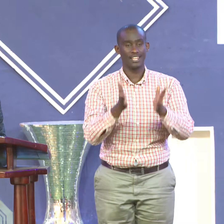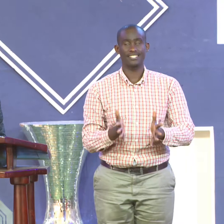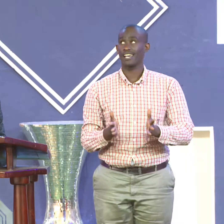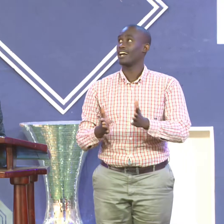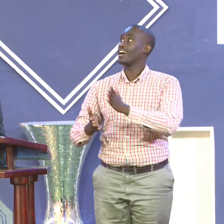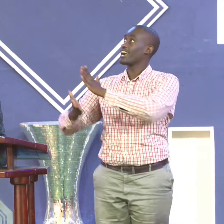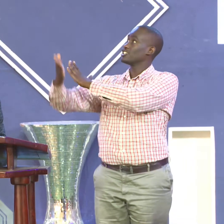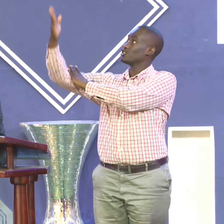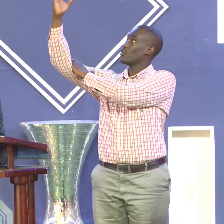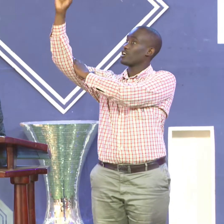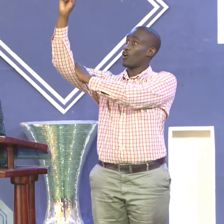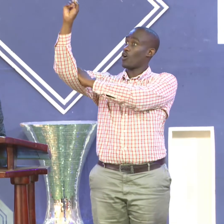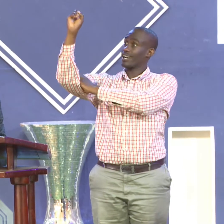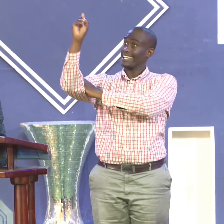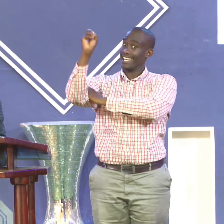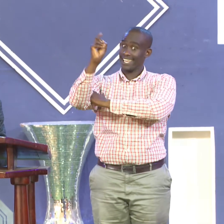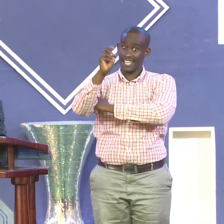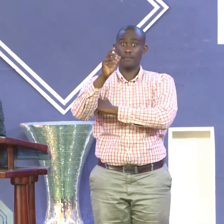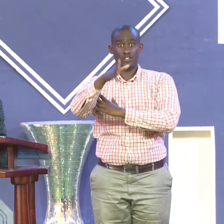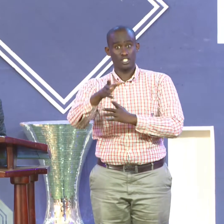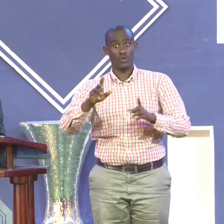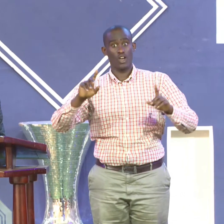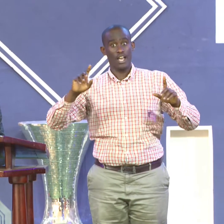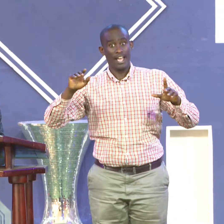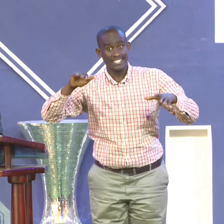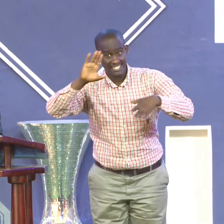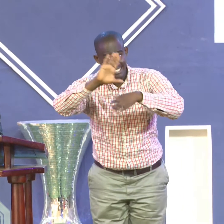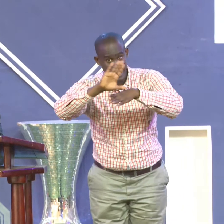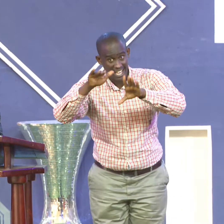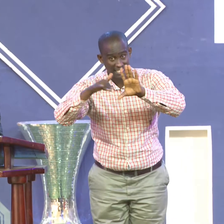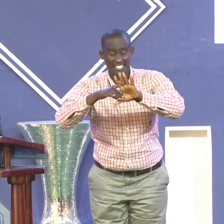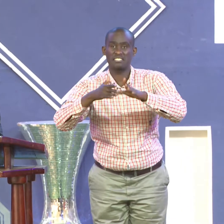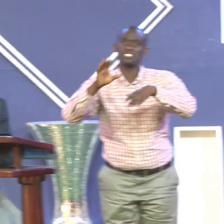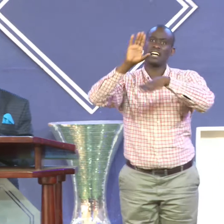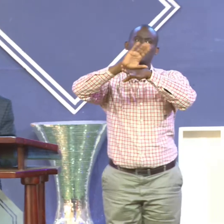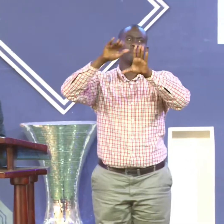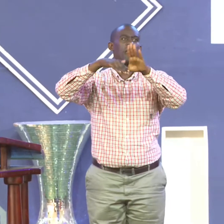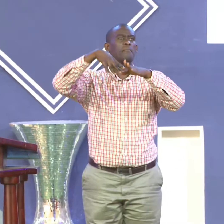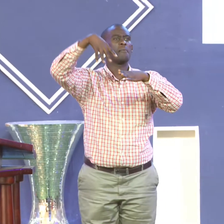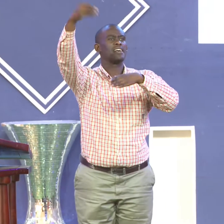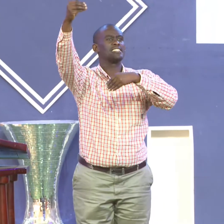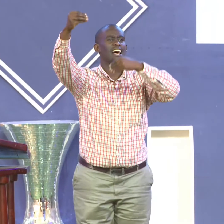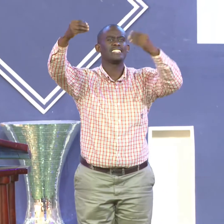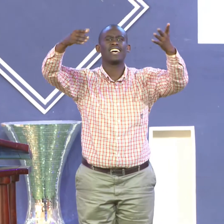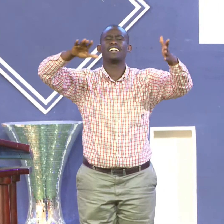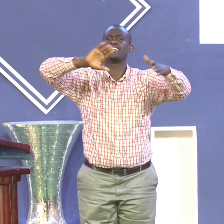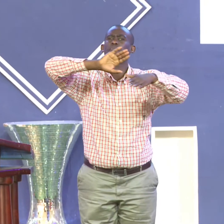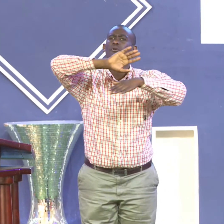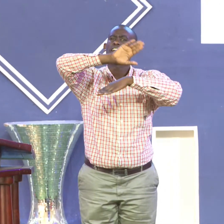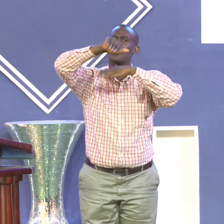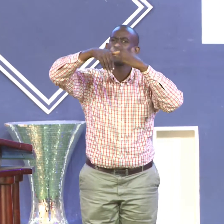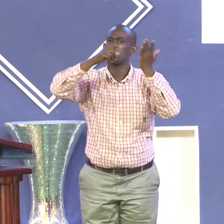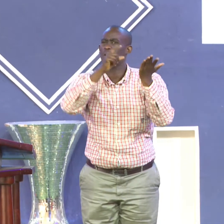Eroke mu kisibo kino. Come in this in this congregation. And wherever the congregation is in